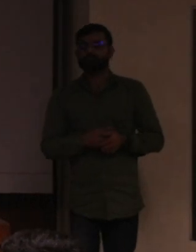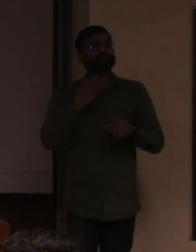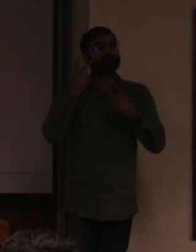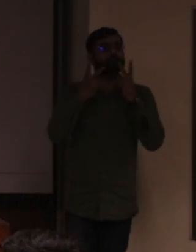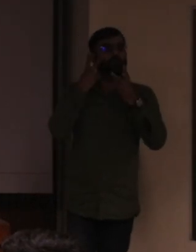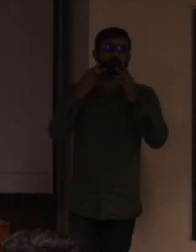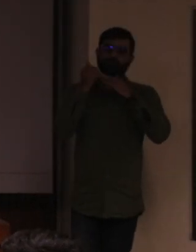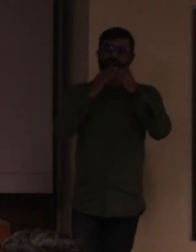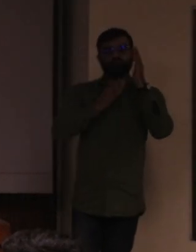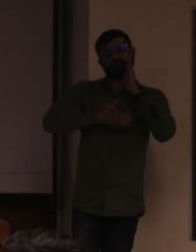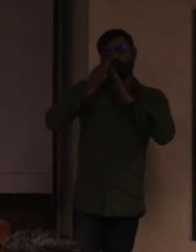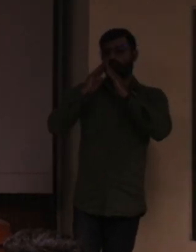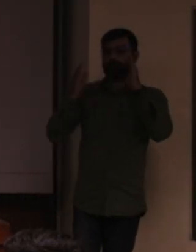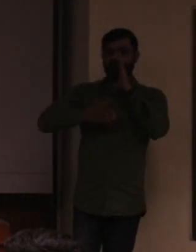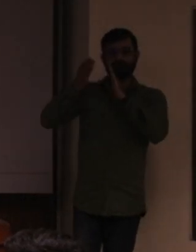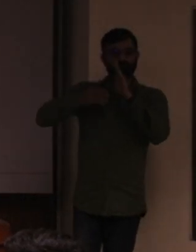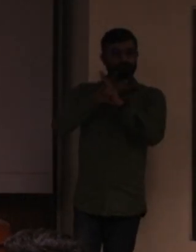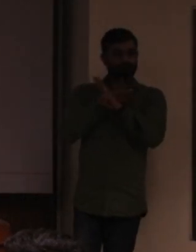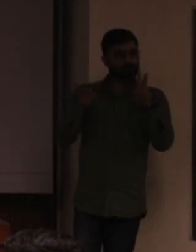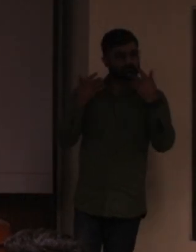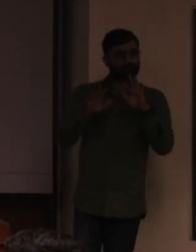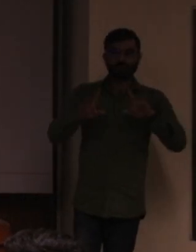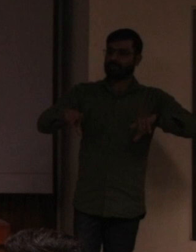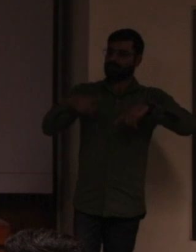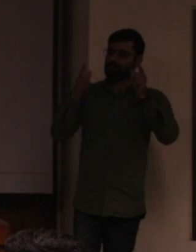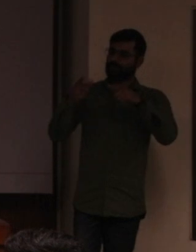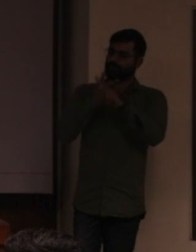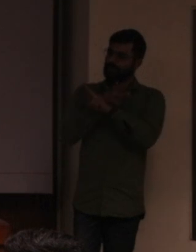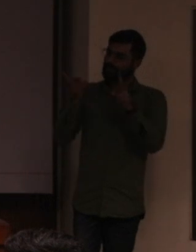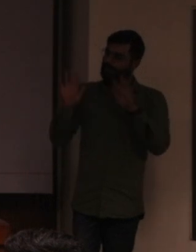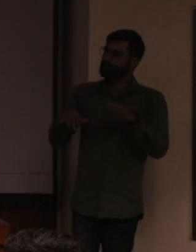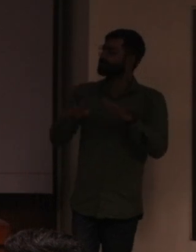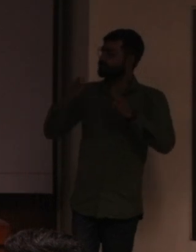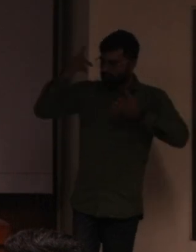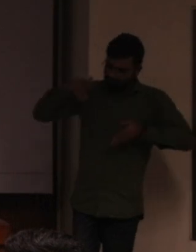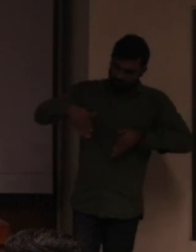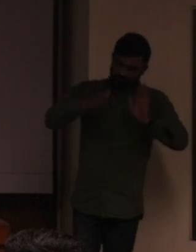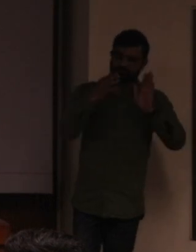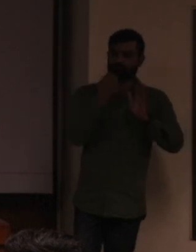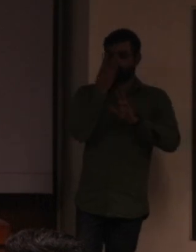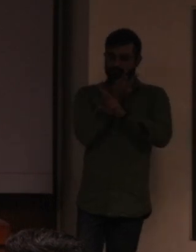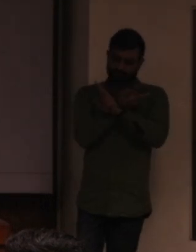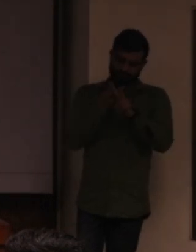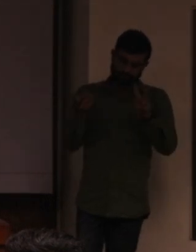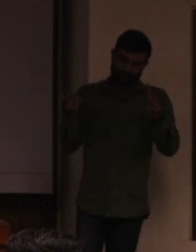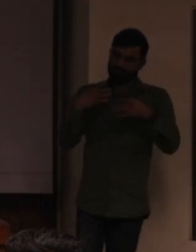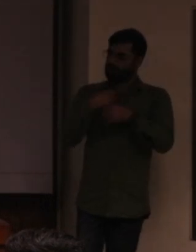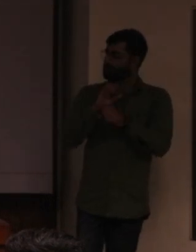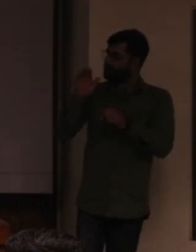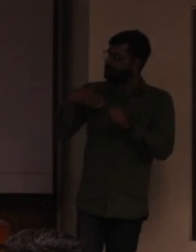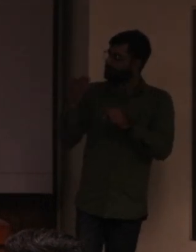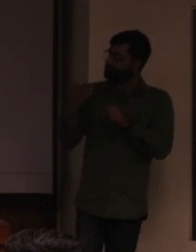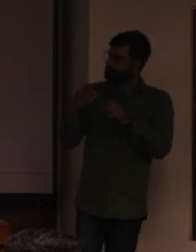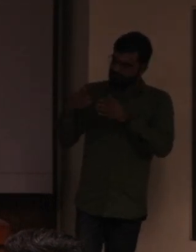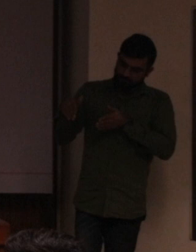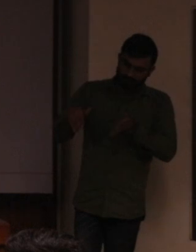the construction of houses, etc. Then you have a tree line. Then you have a footpath. Then you have flower bed, etc. Then you have a storm